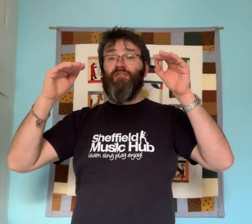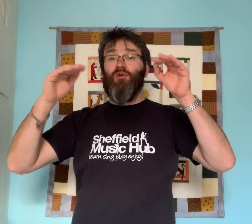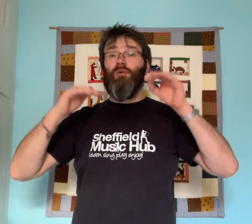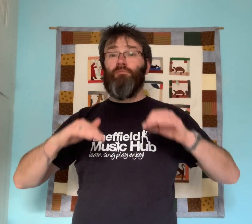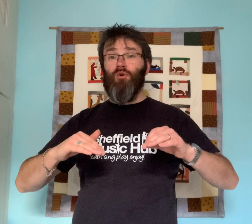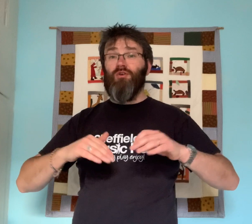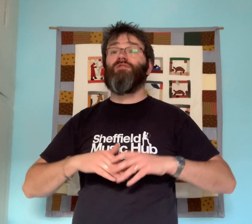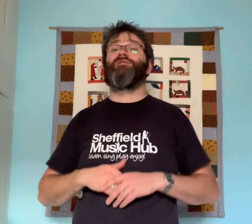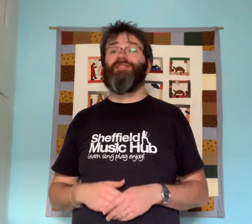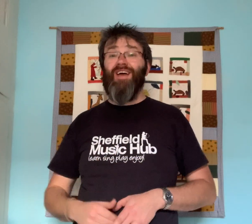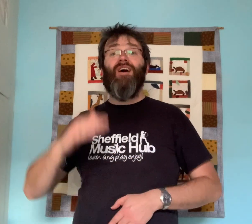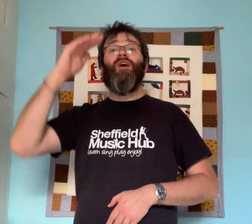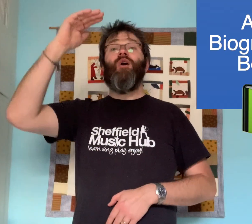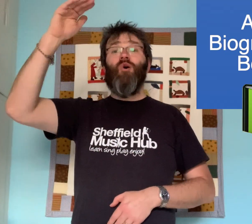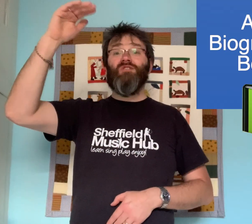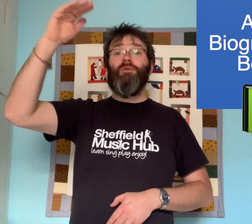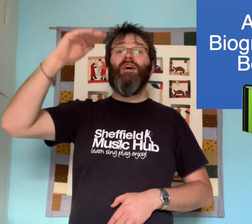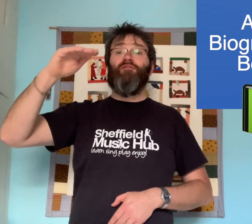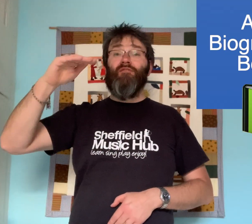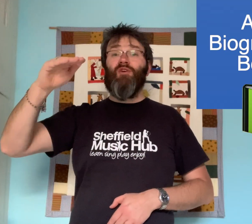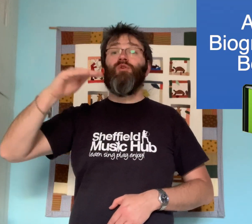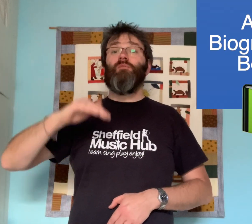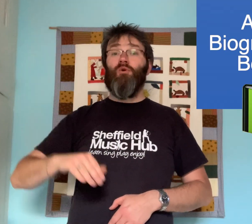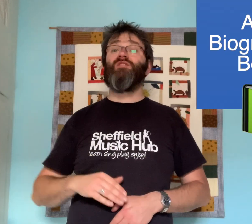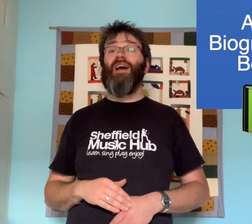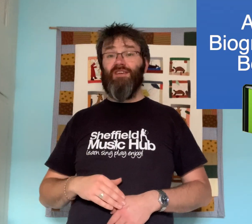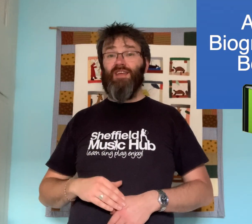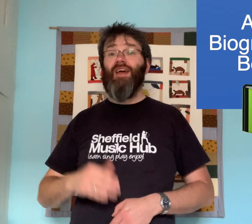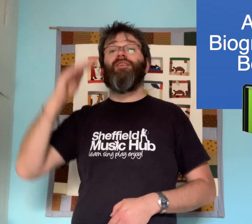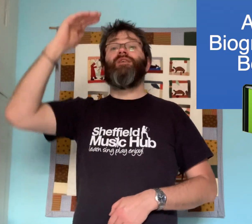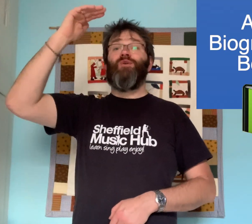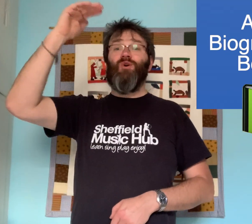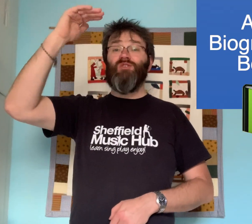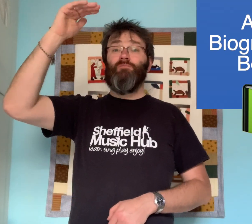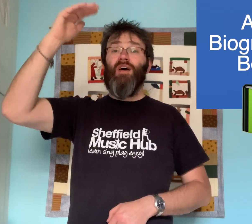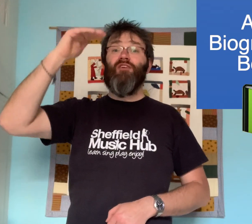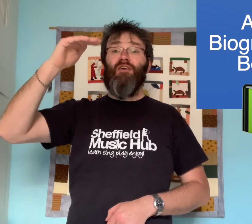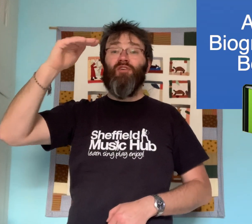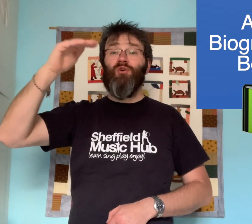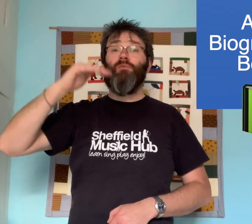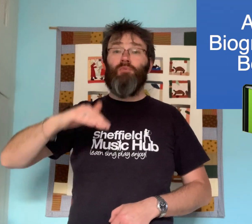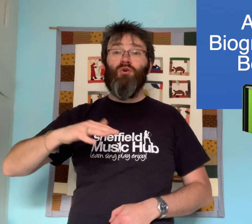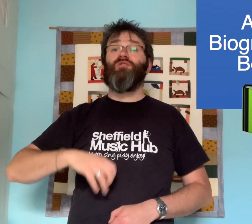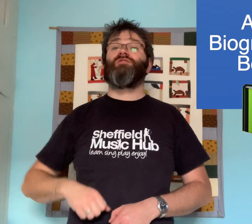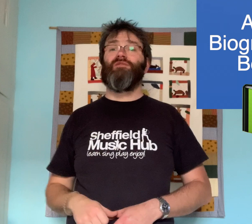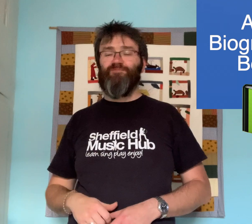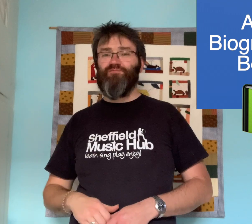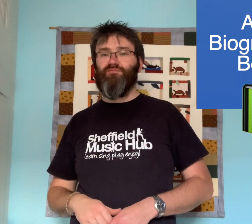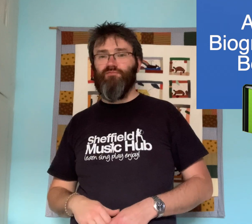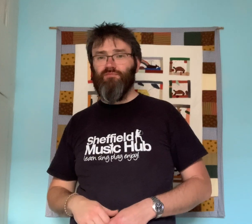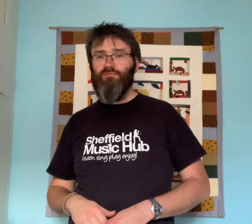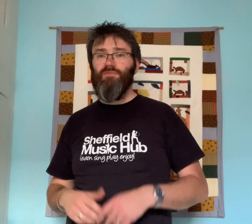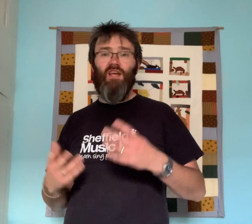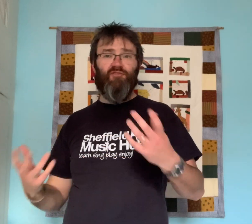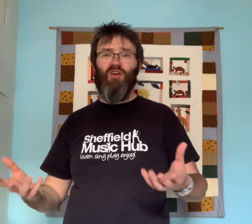autobiographical books. Autobiographical books. And again, autobiographical books. And if you don't know